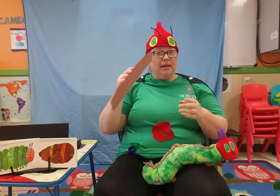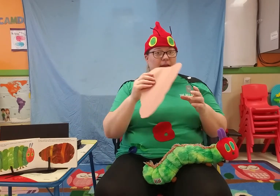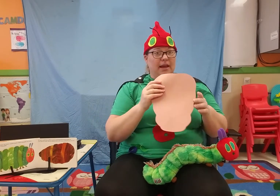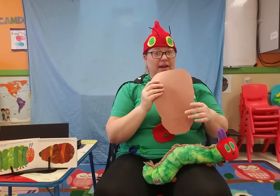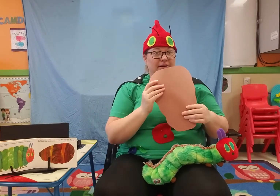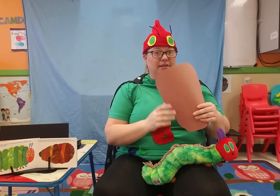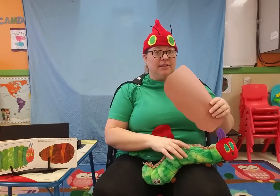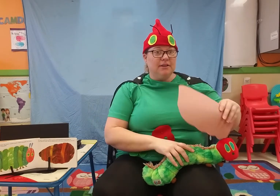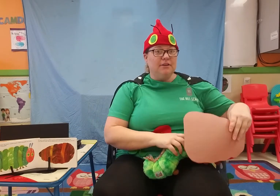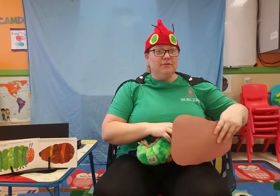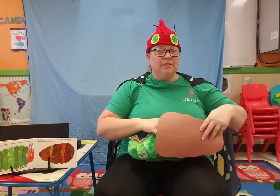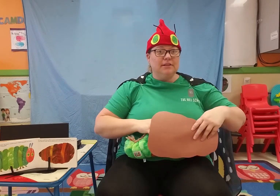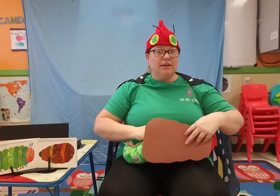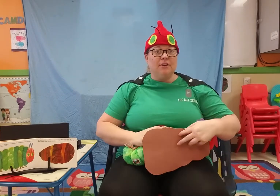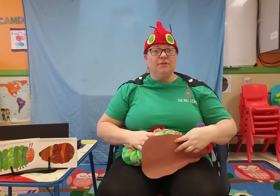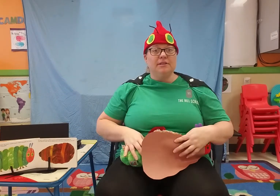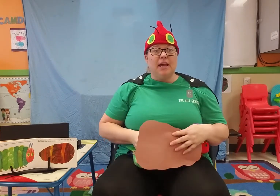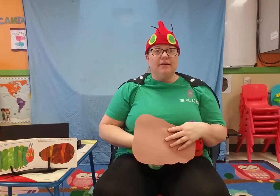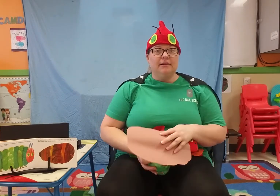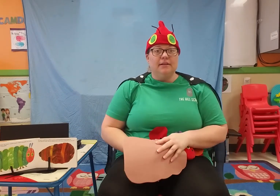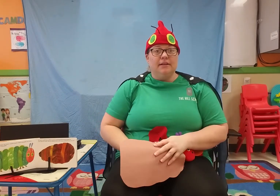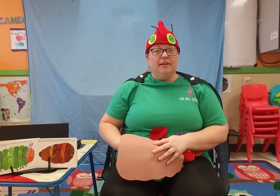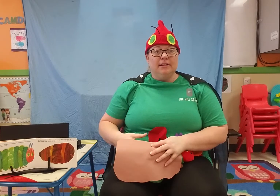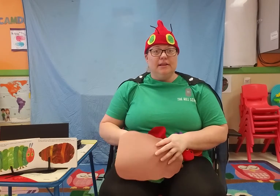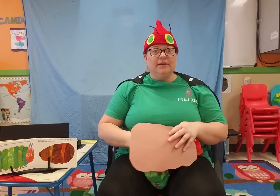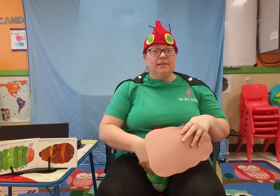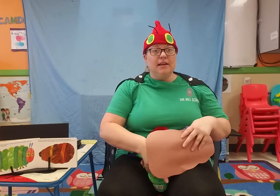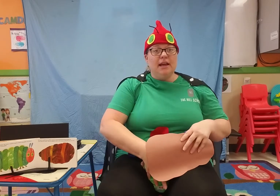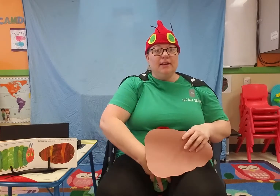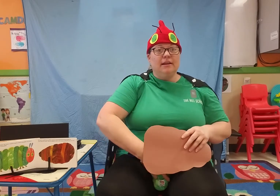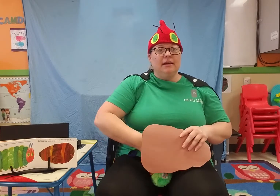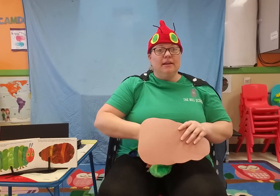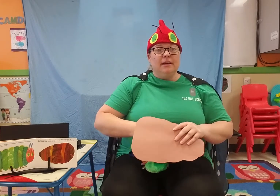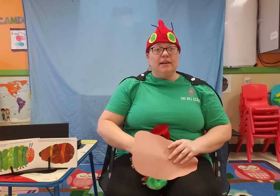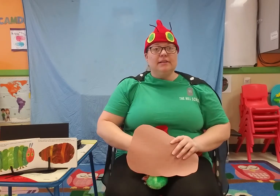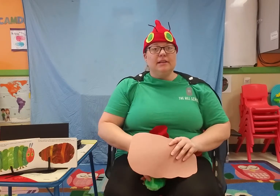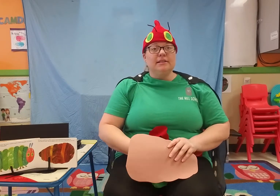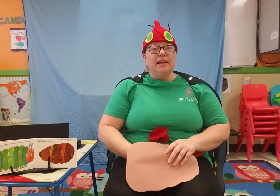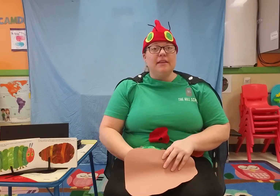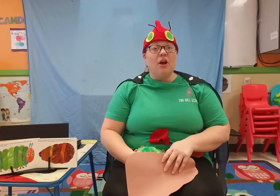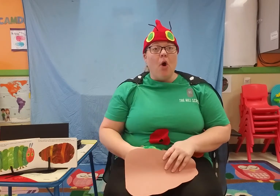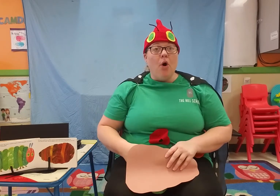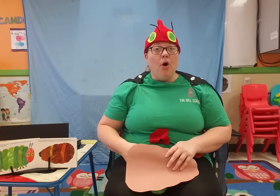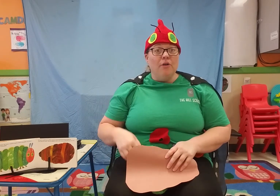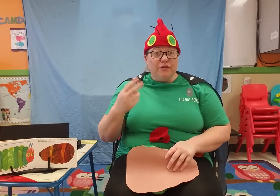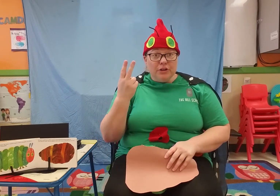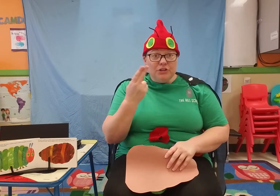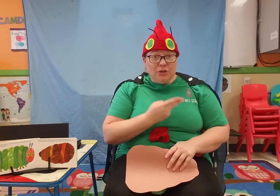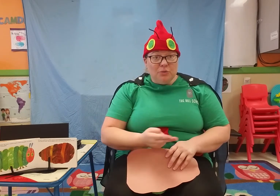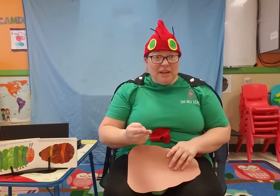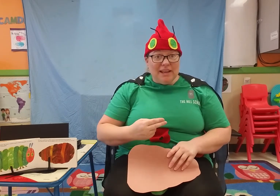Okay, here's his cocoon. He's gonna go inside. He's inside and he's gonna stay there for 2 weeks.